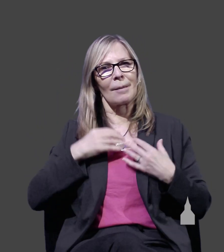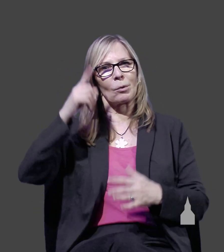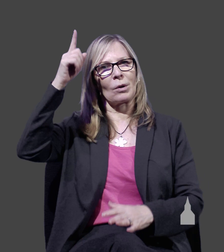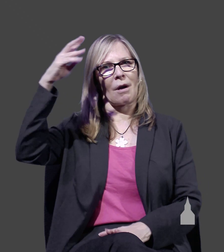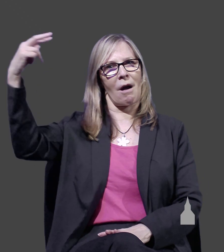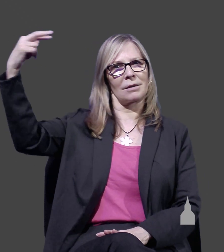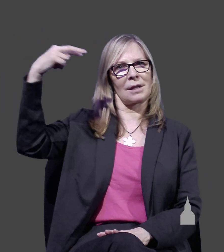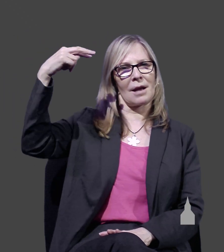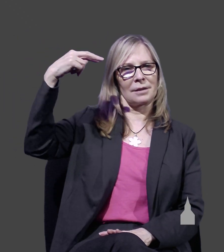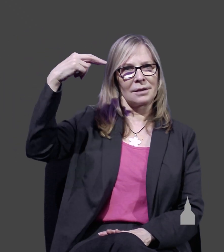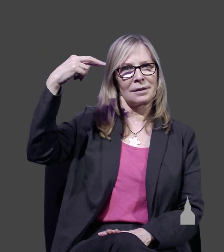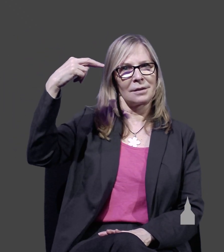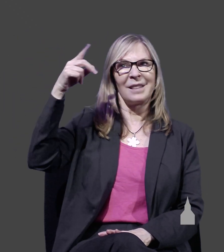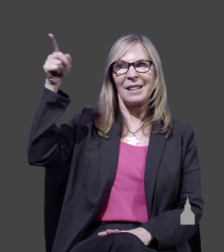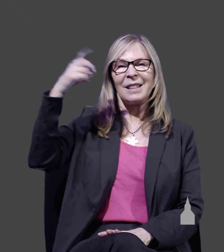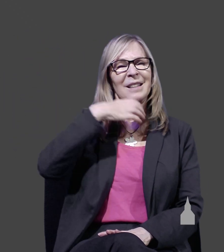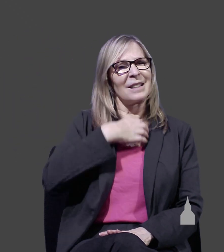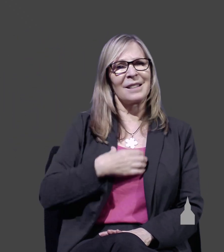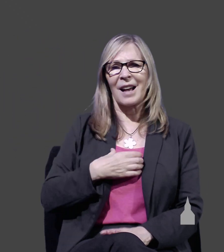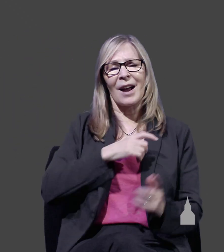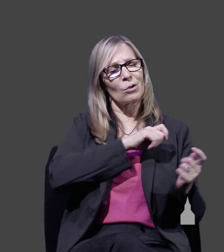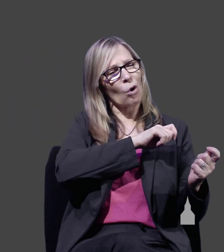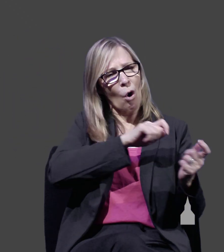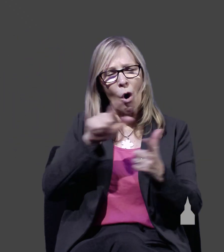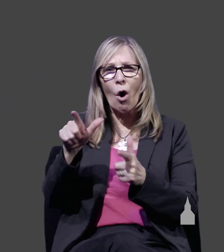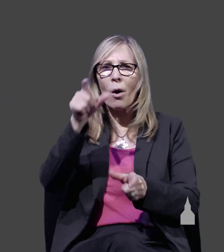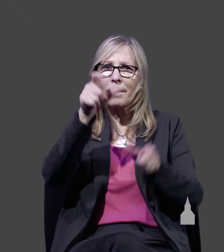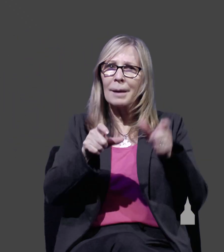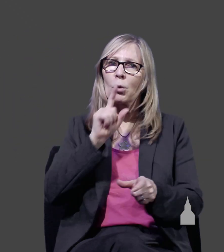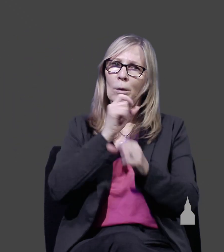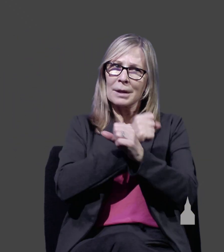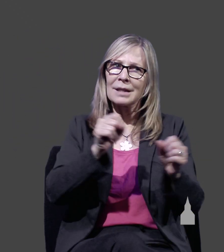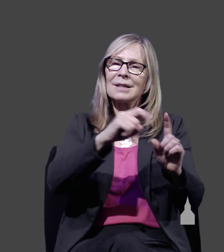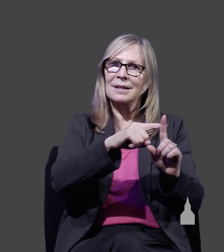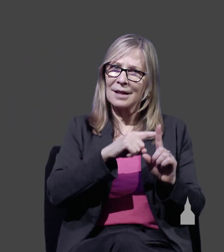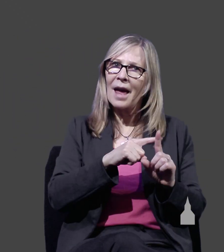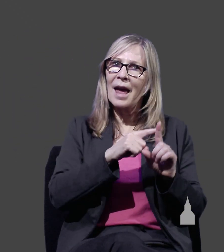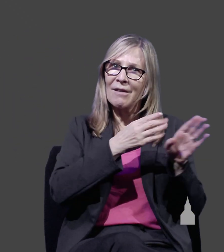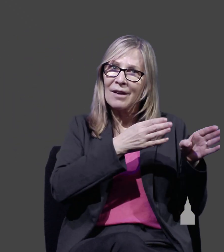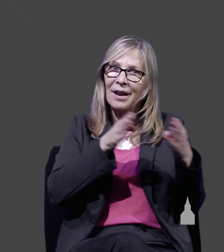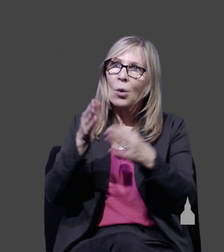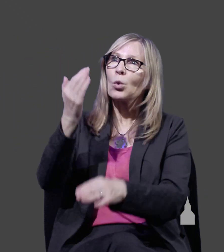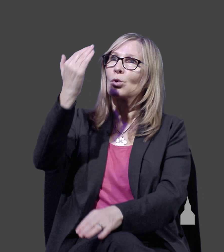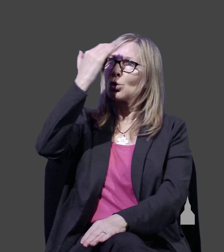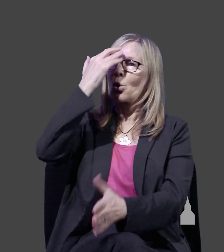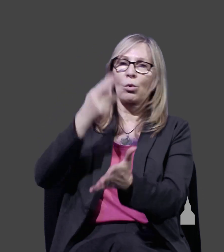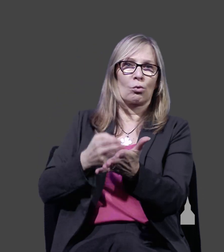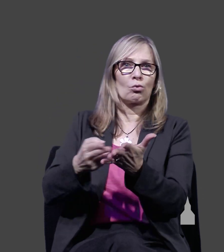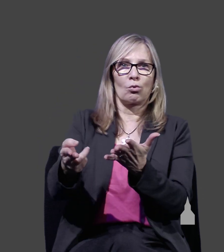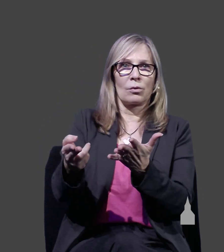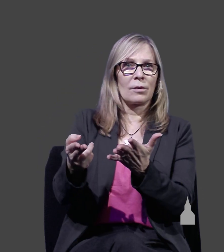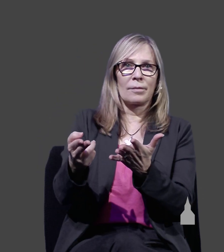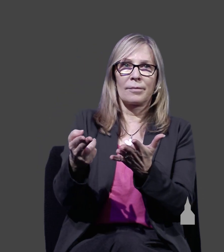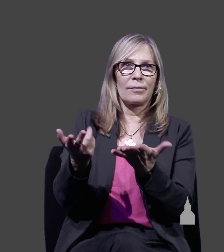our Savior, who desires all men to be saved and to come to the knowledge of the truth.